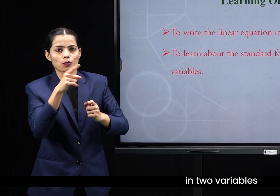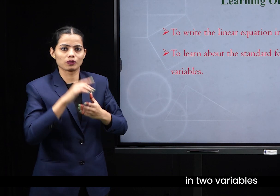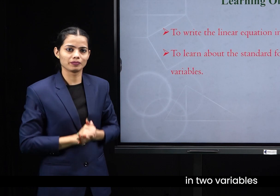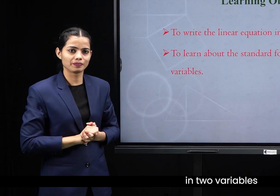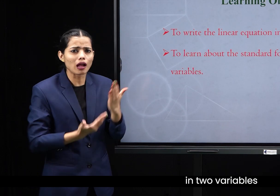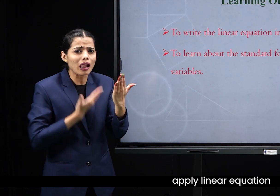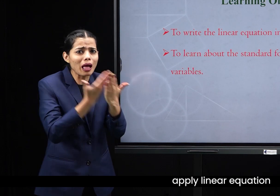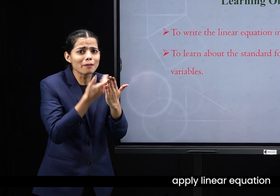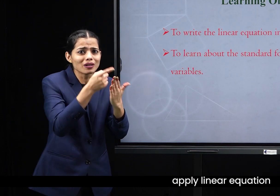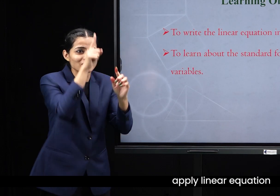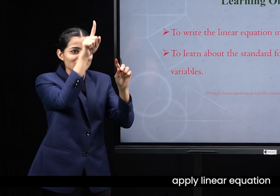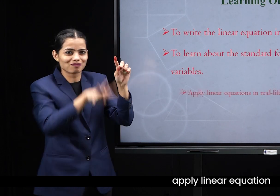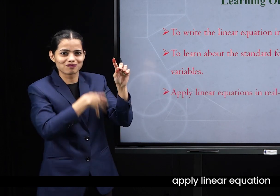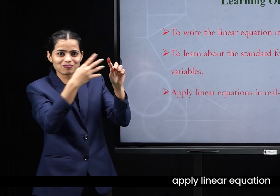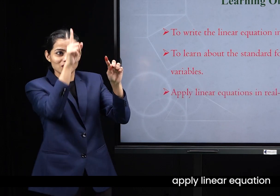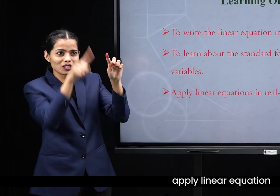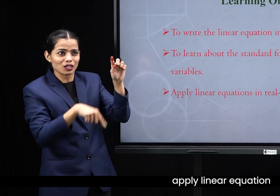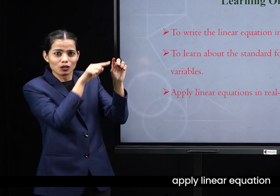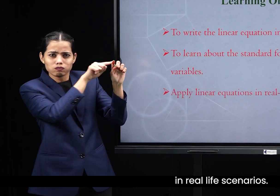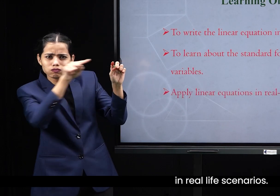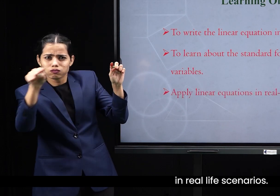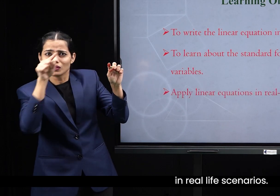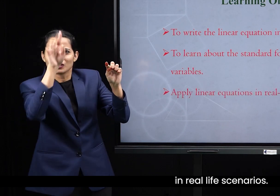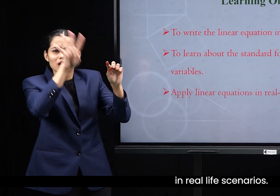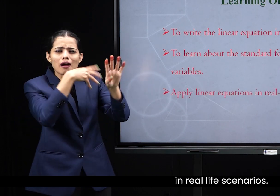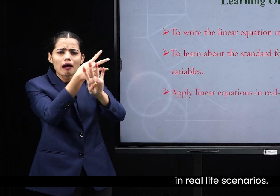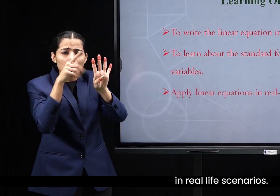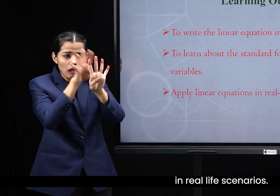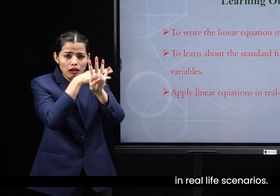Learn linear equation in real life scenarios.